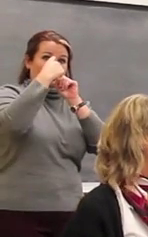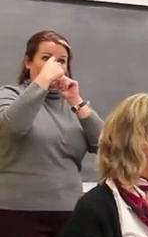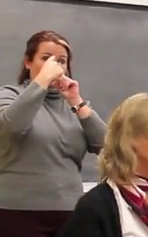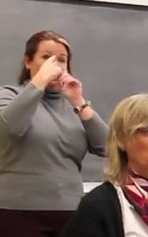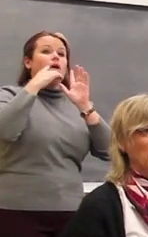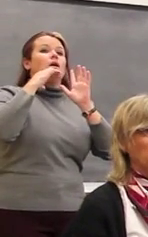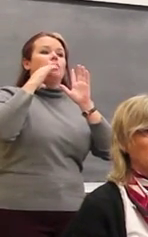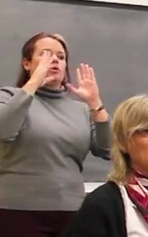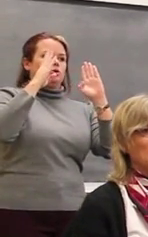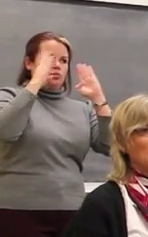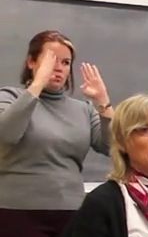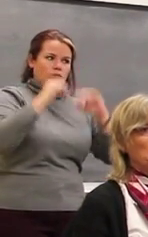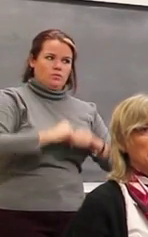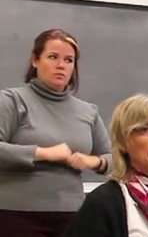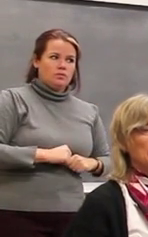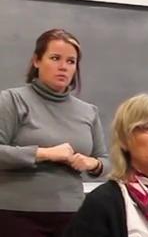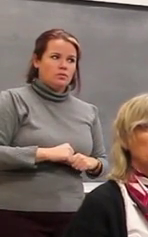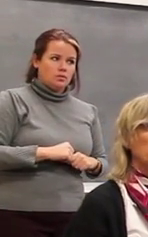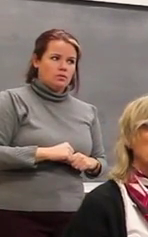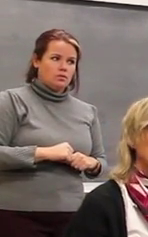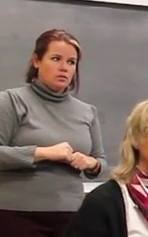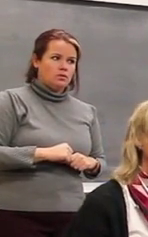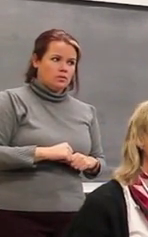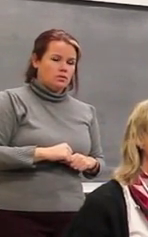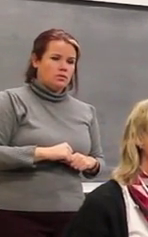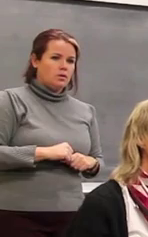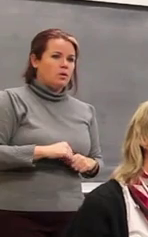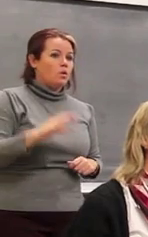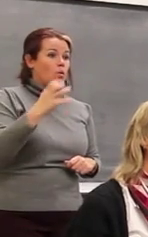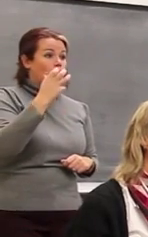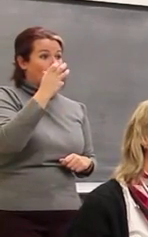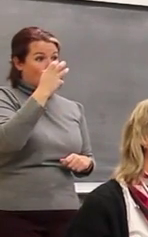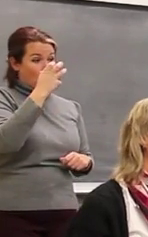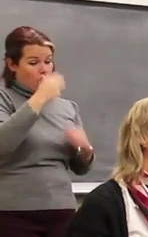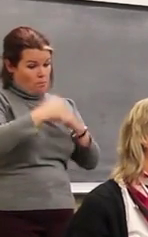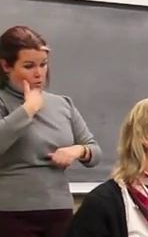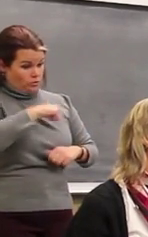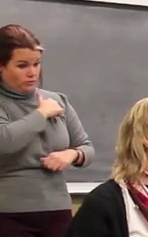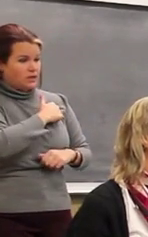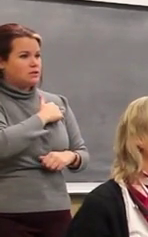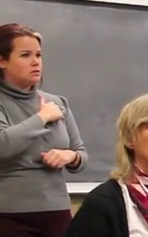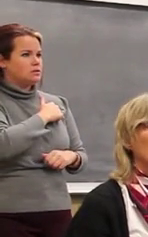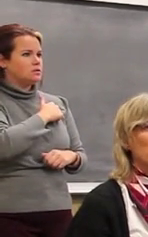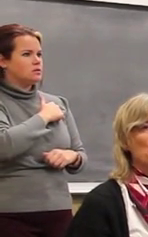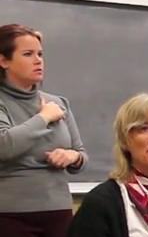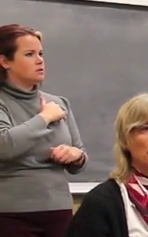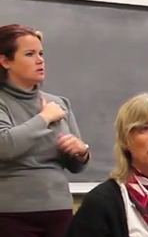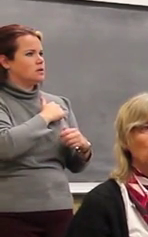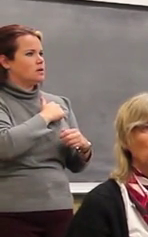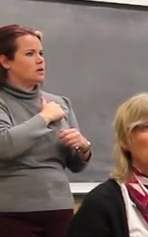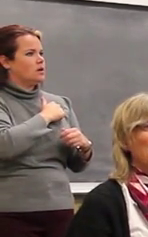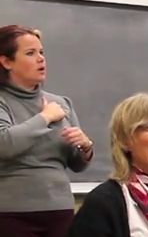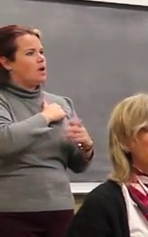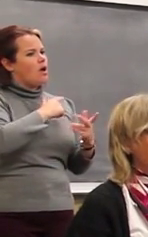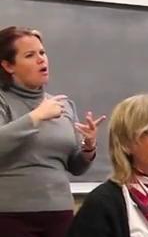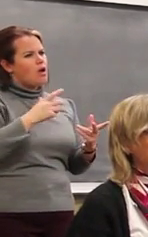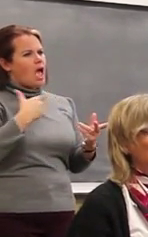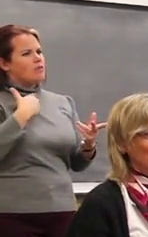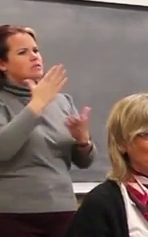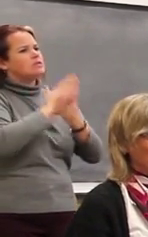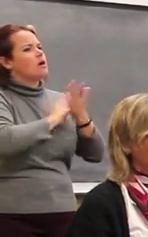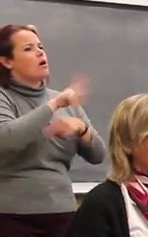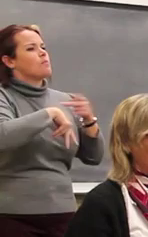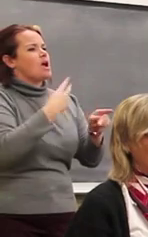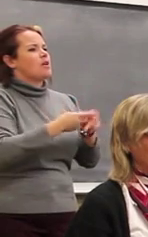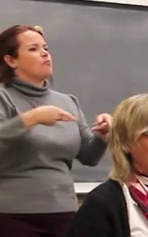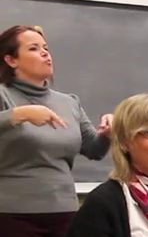and every one of us. Because for most of us, we do occupy some position of privilege, and that's